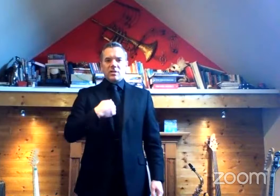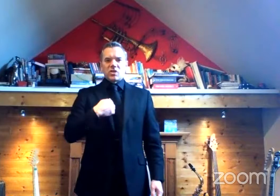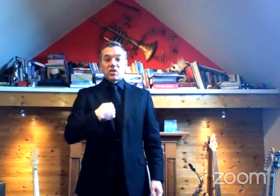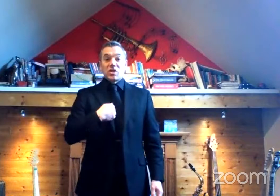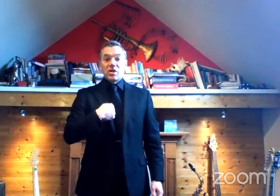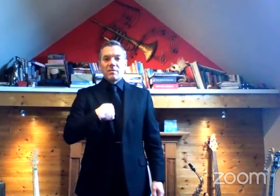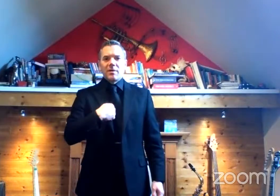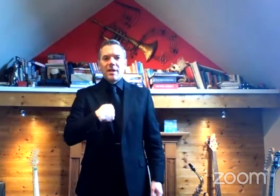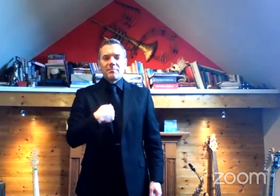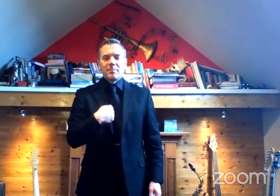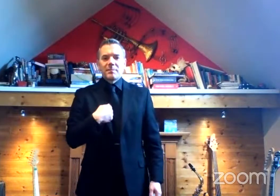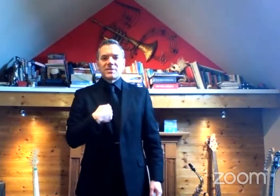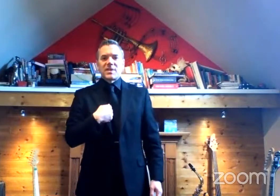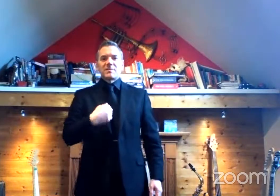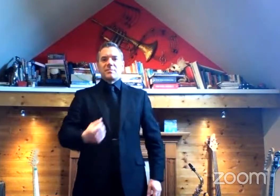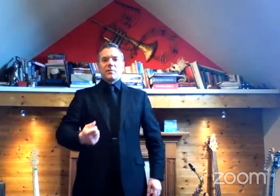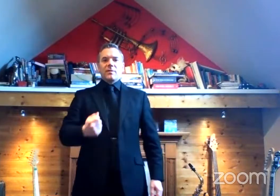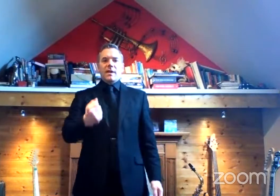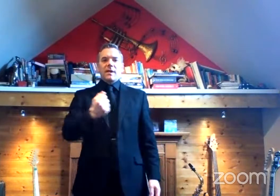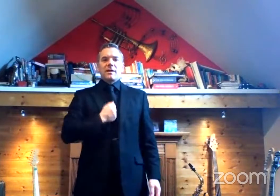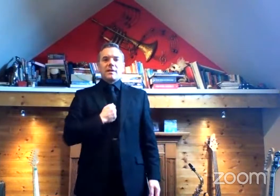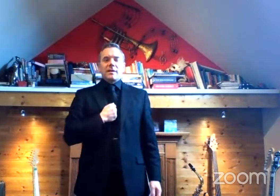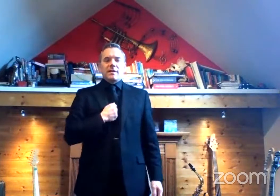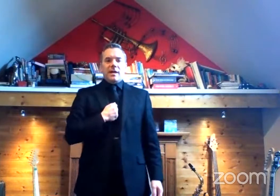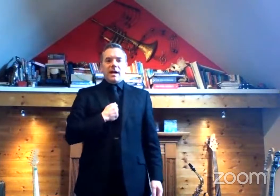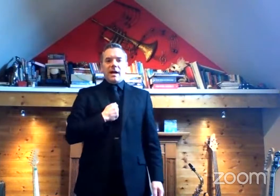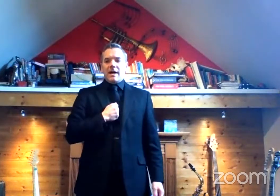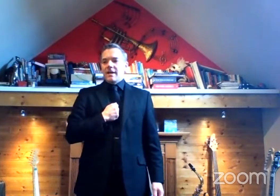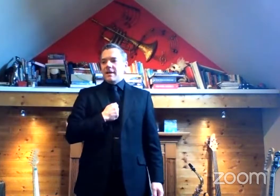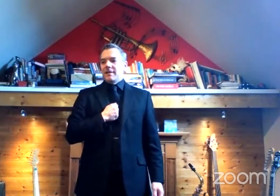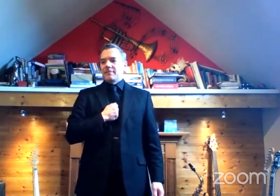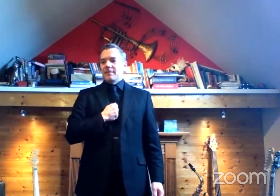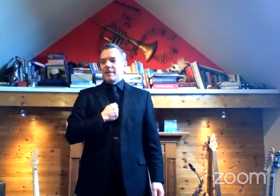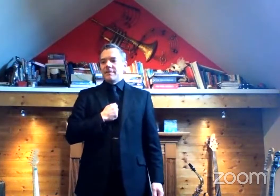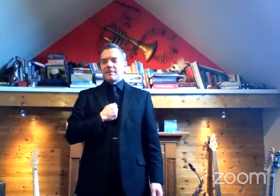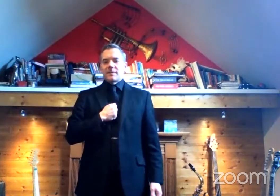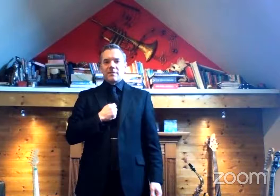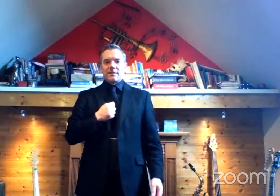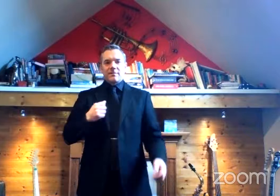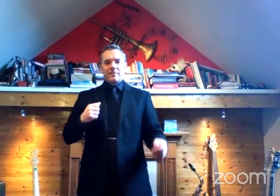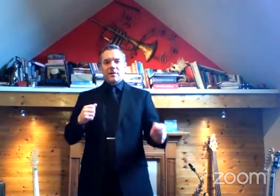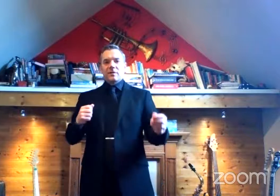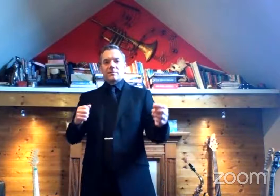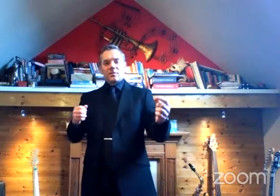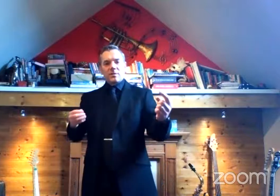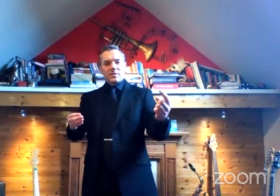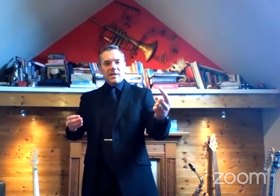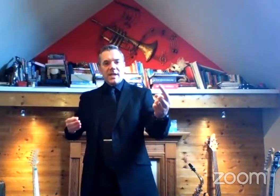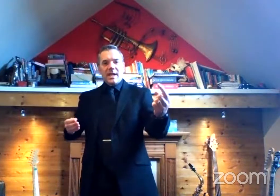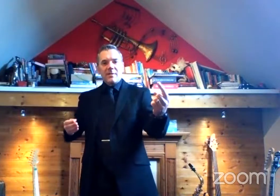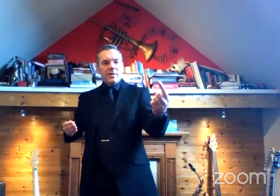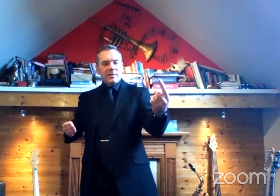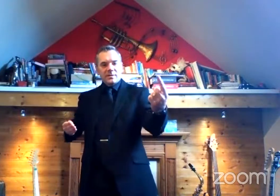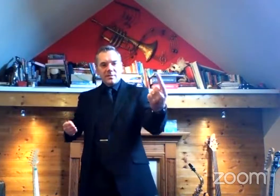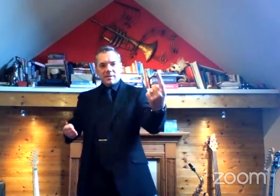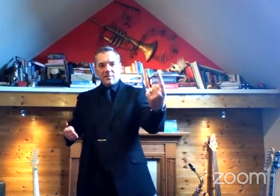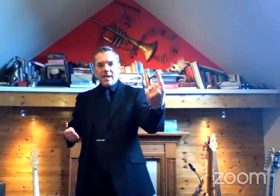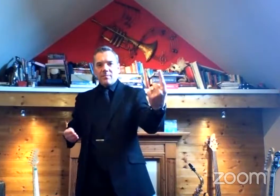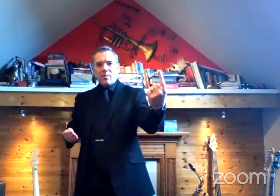on your sternum, on that center bone there. I have lived for love. So we're going to say aim. So that's our aim.